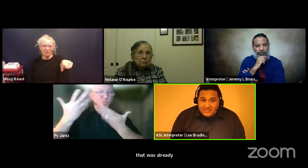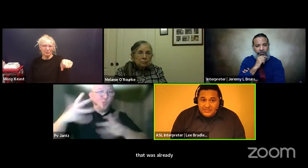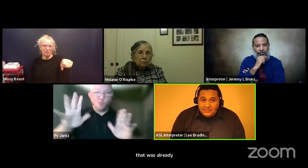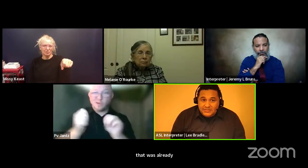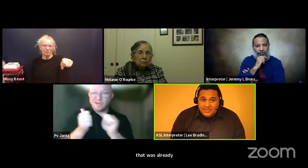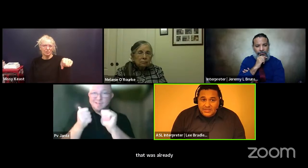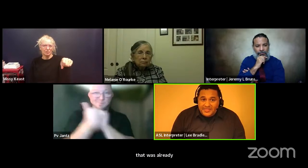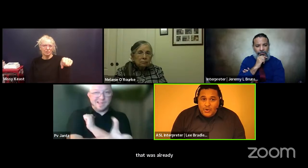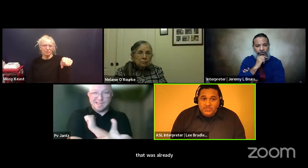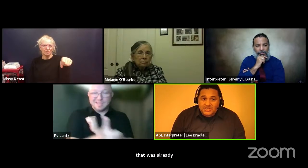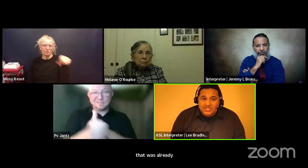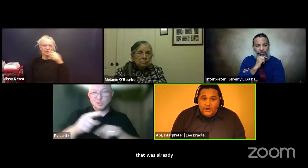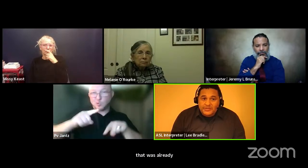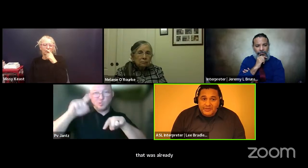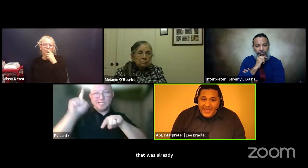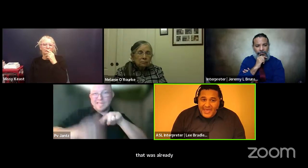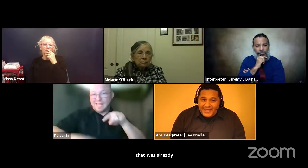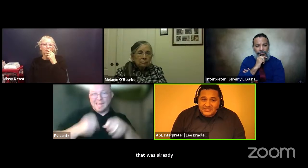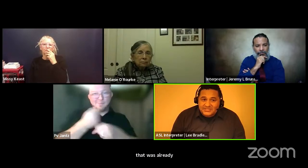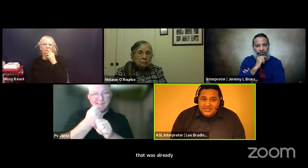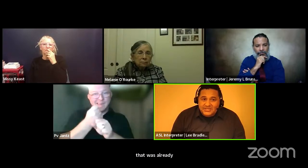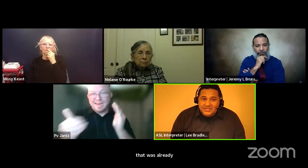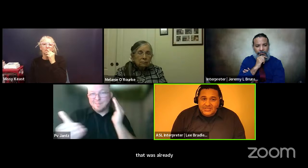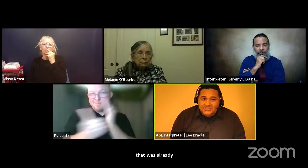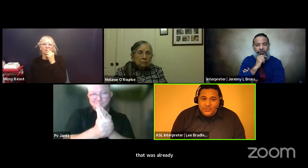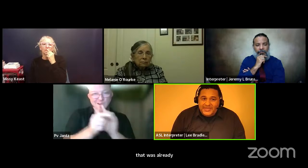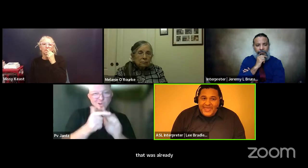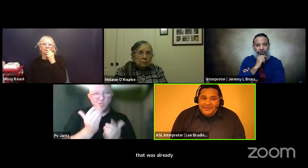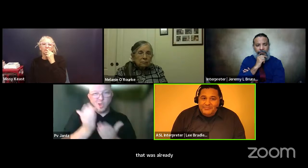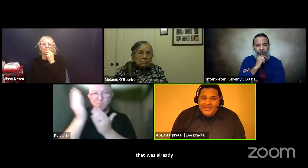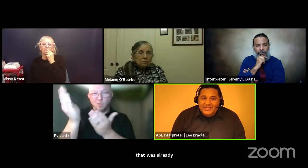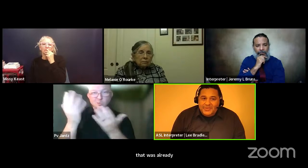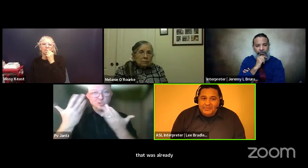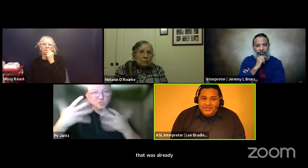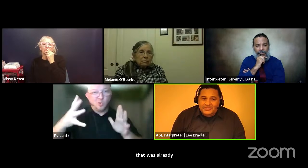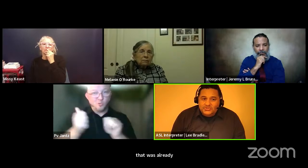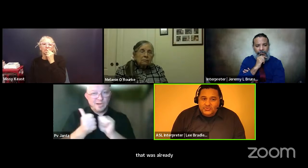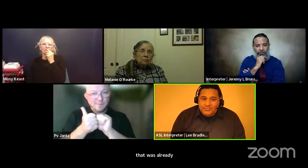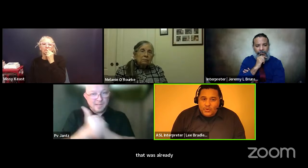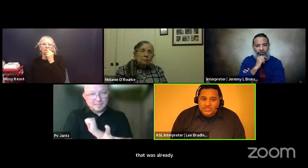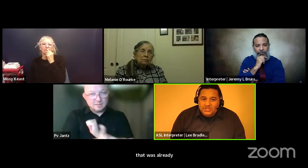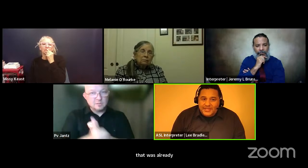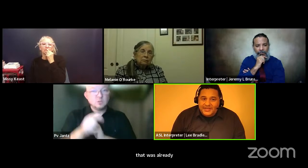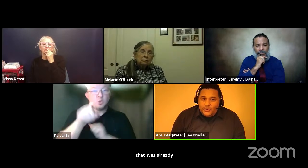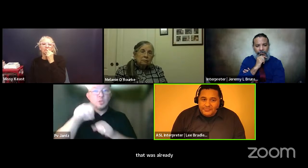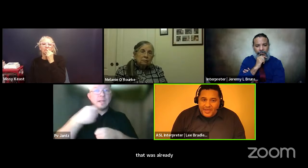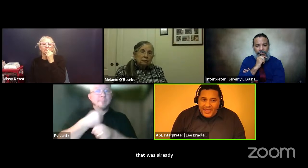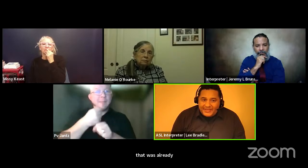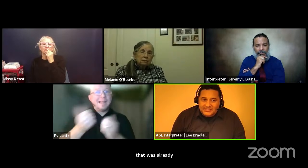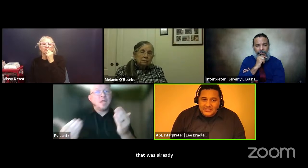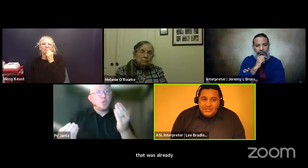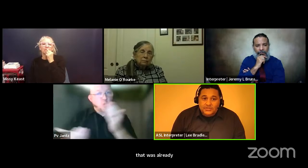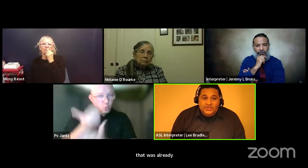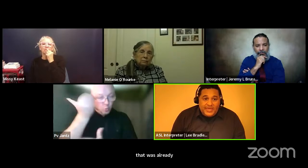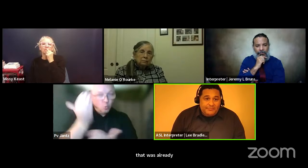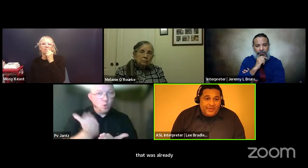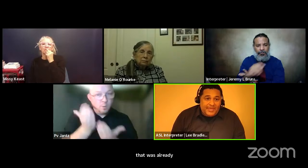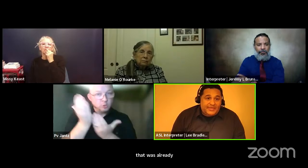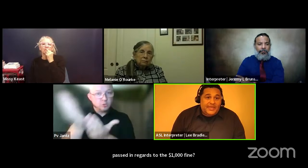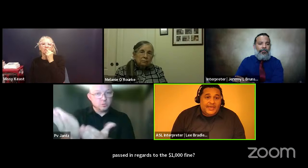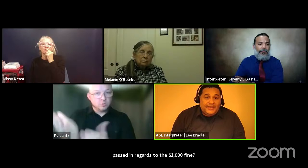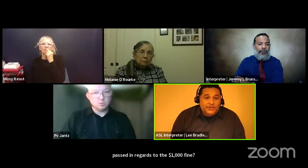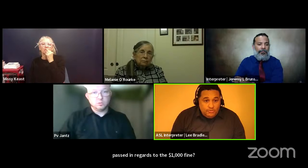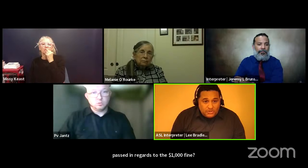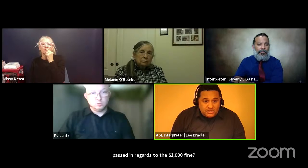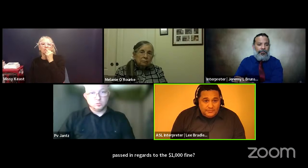Yes. Okay, the motion has already been passed, so we can't make an amendment to the motion that has already passed. You can